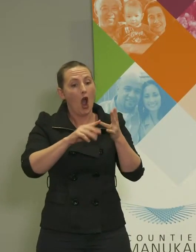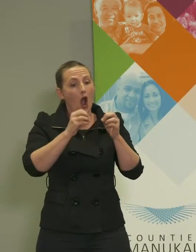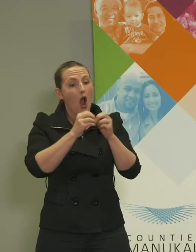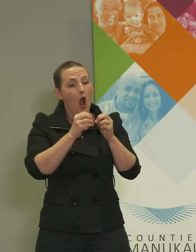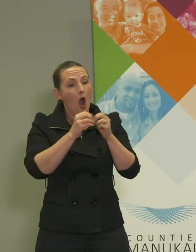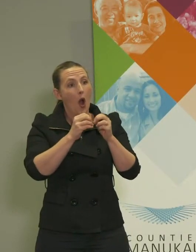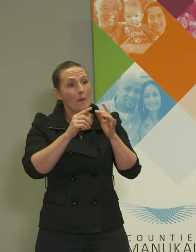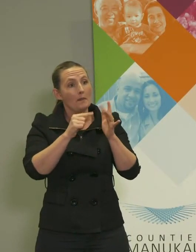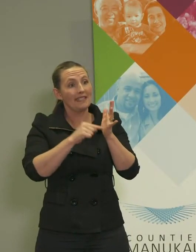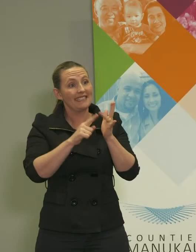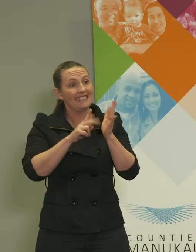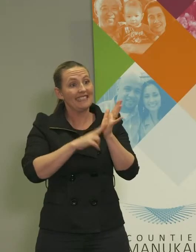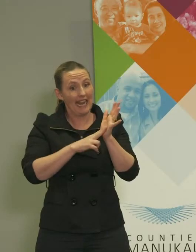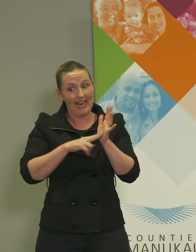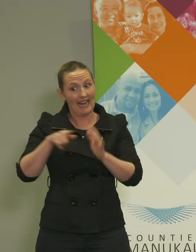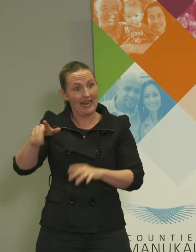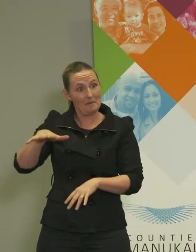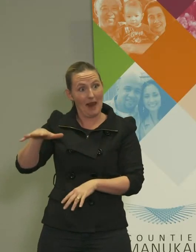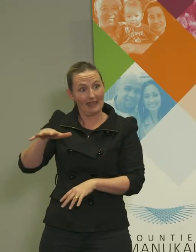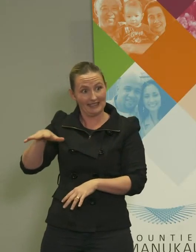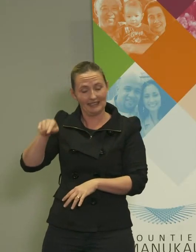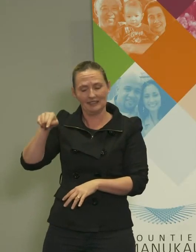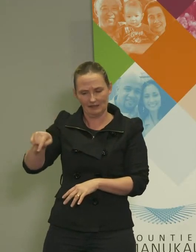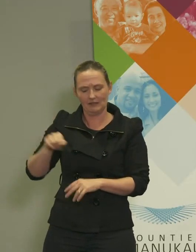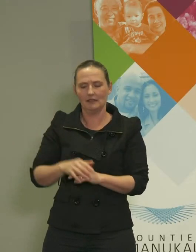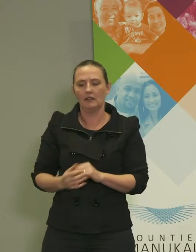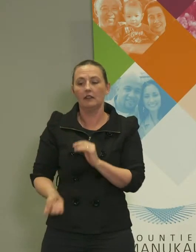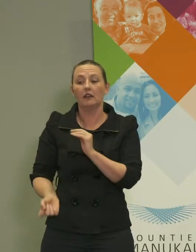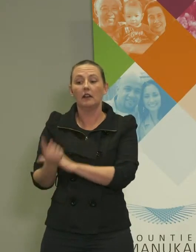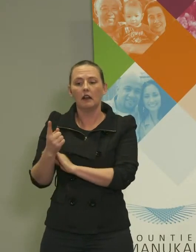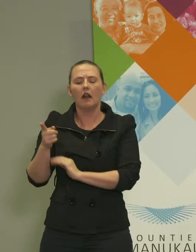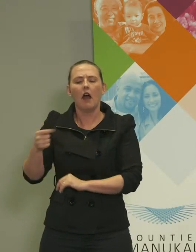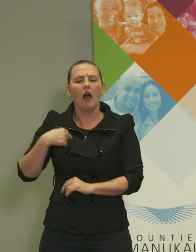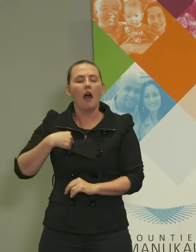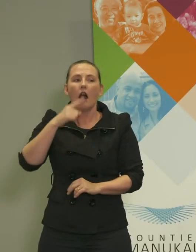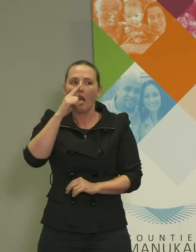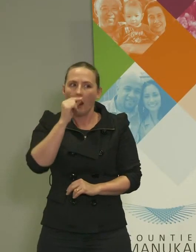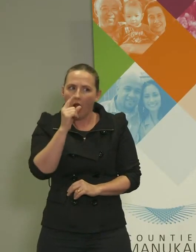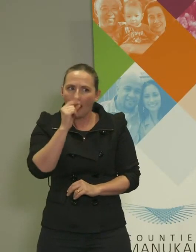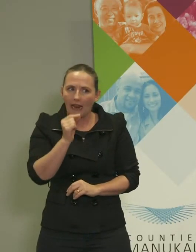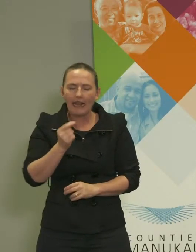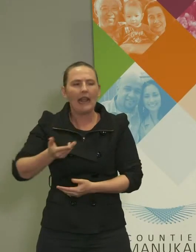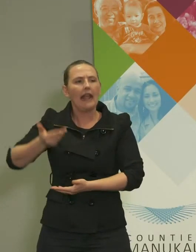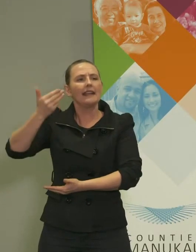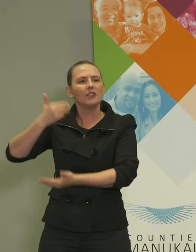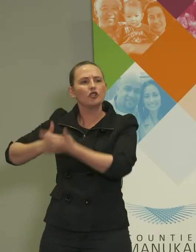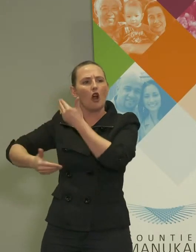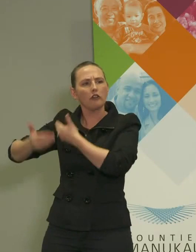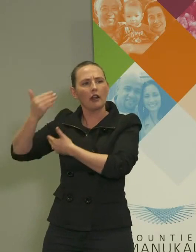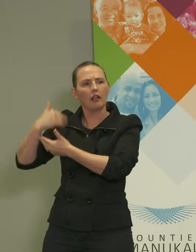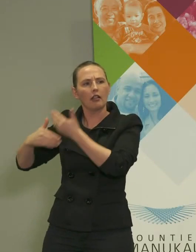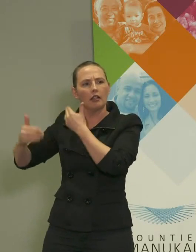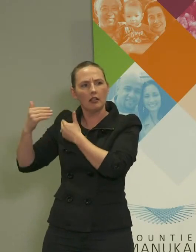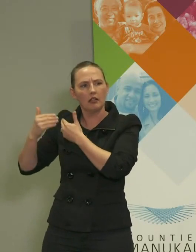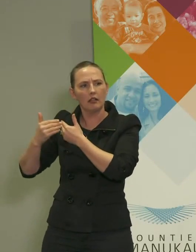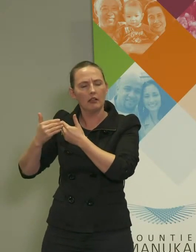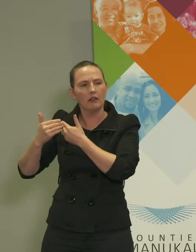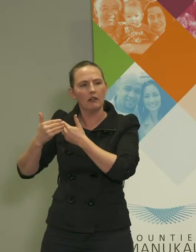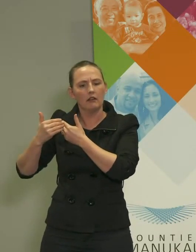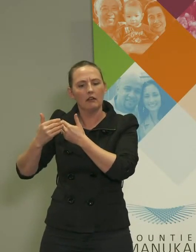case, I think the key issue there is that it is likely to have been a historical